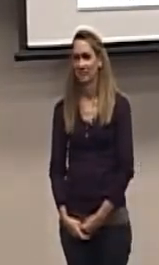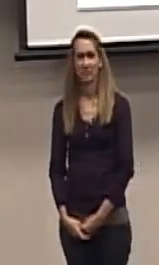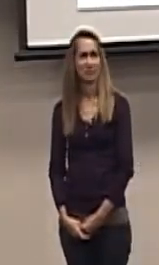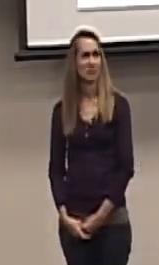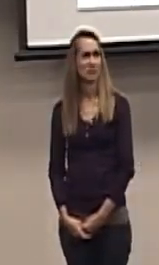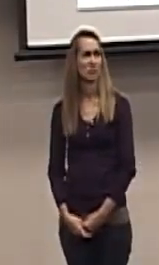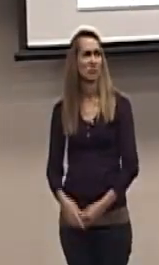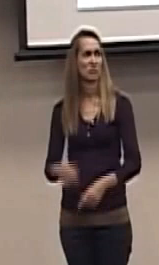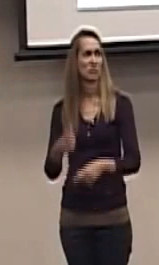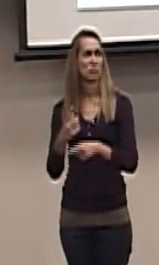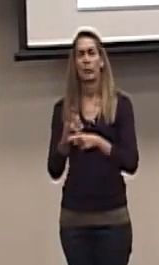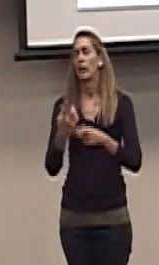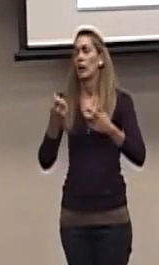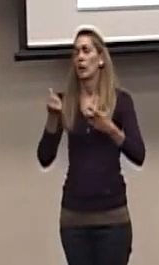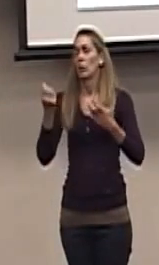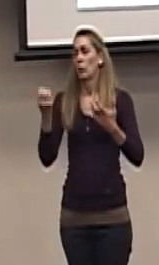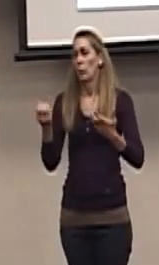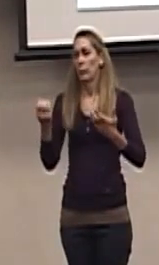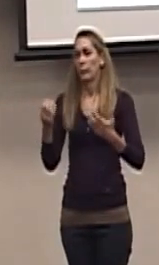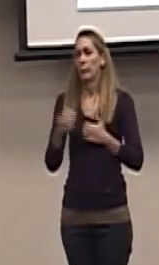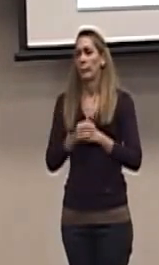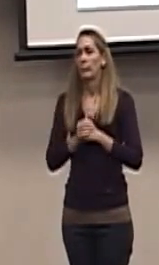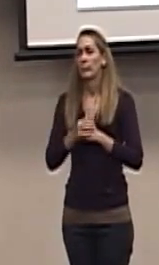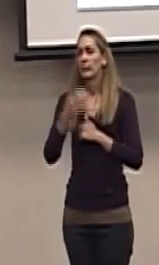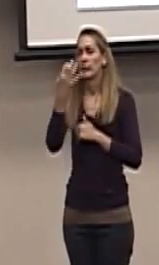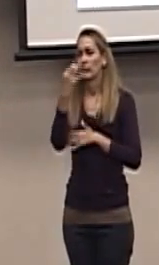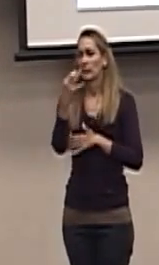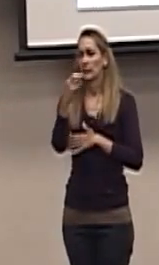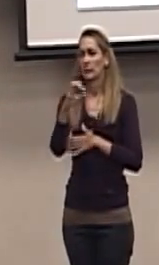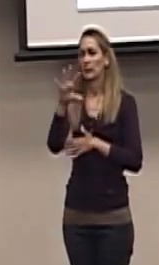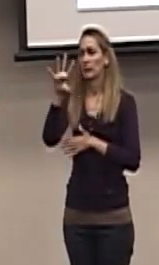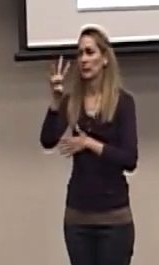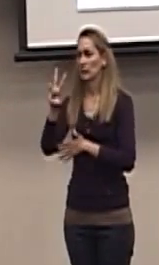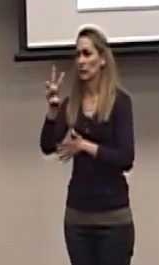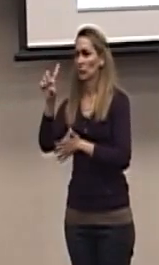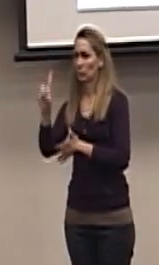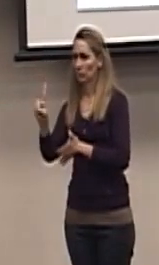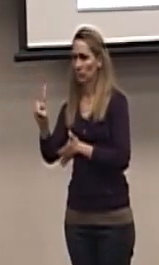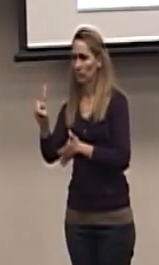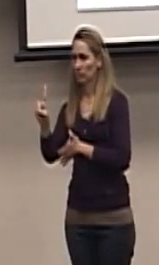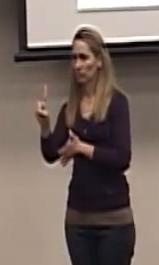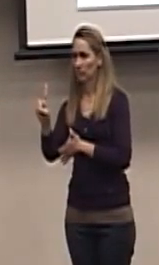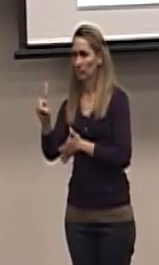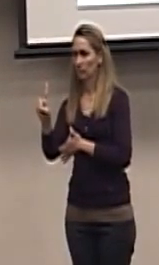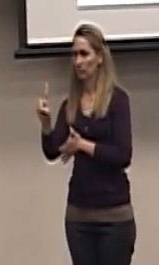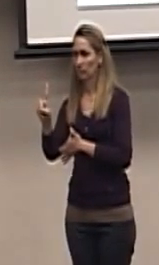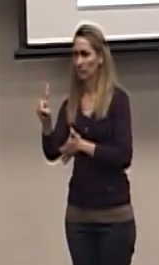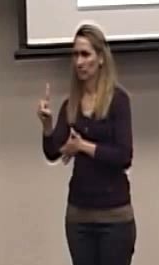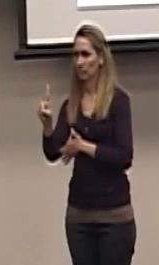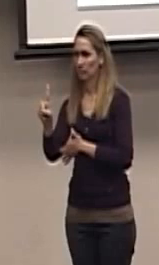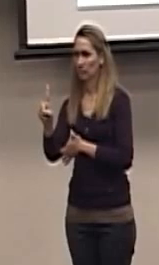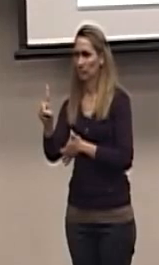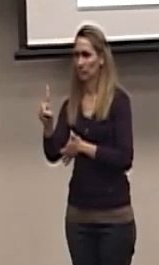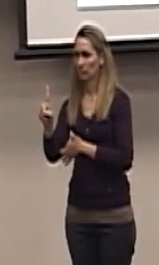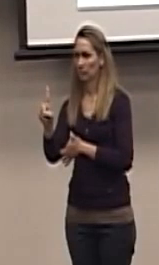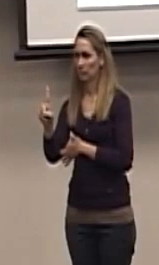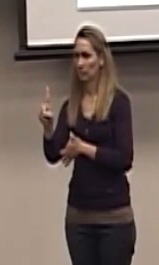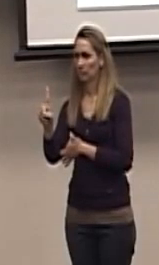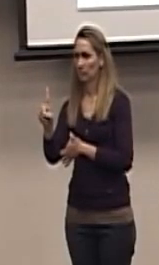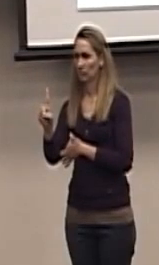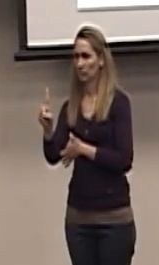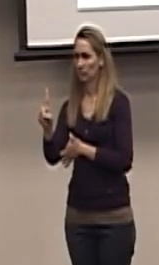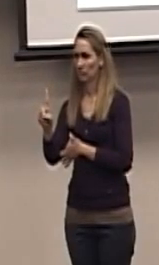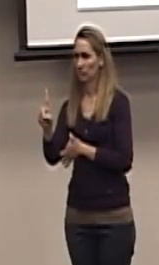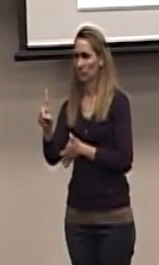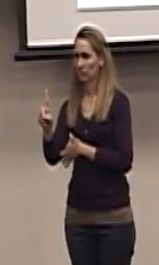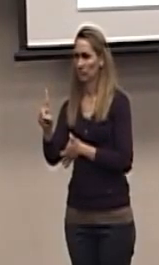right. Right. So in 1961, they had a couple and another partner.